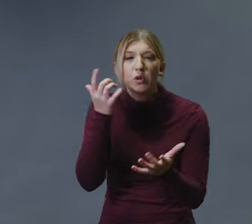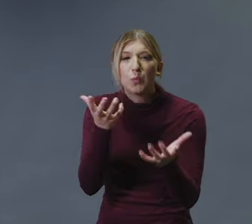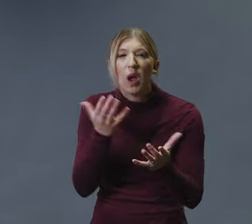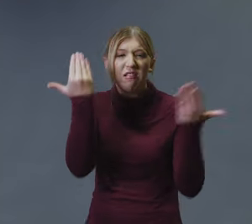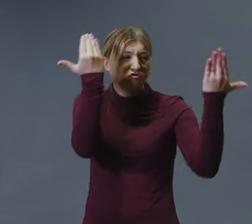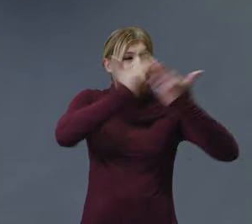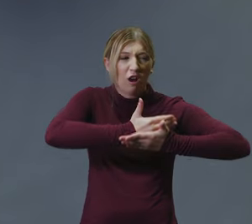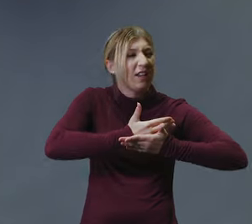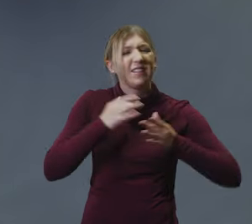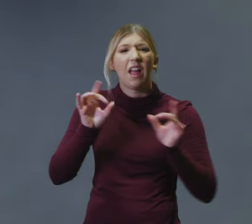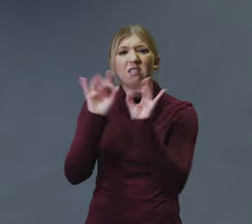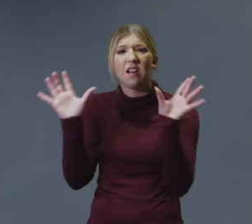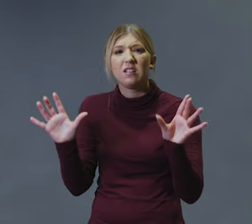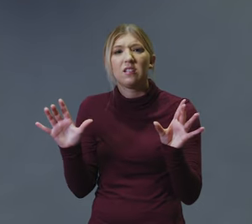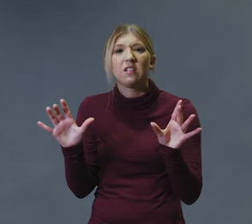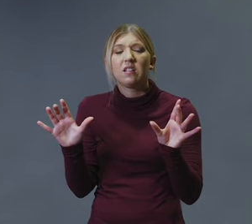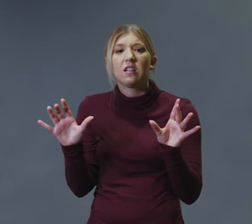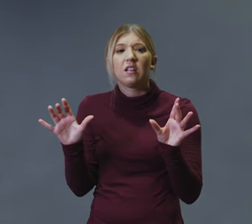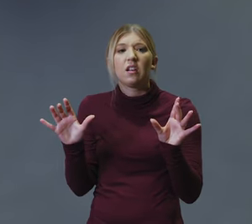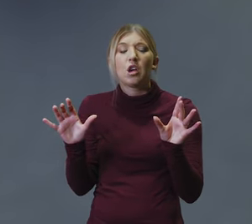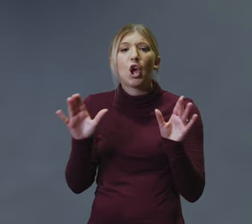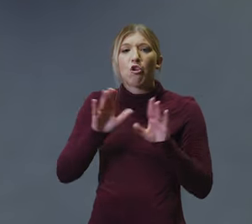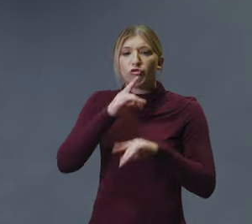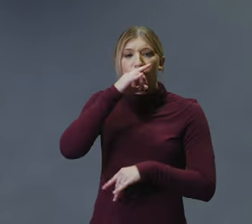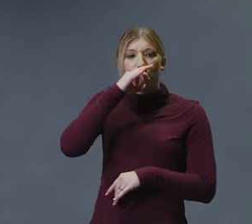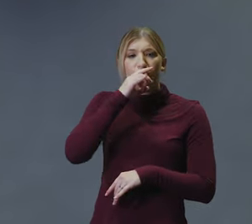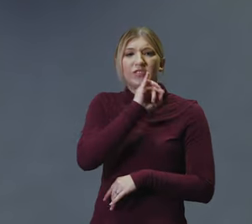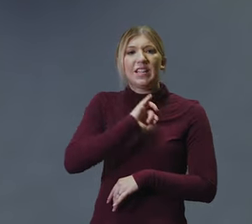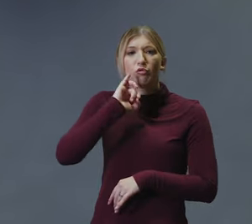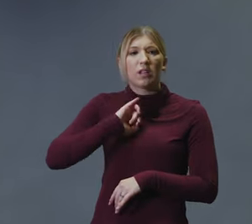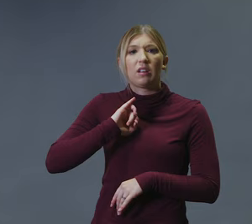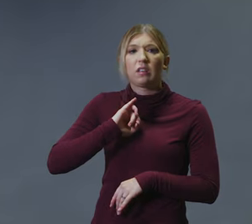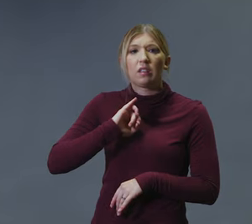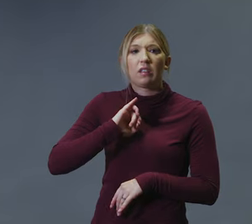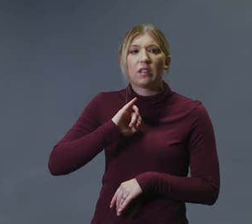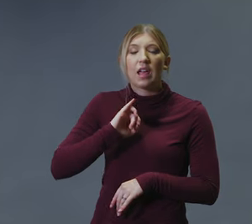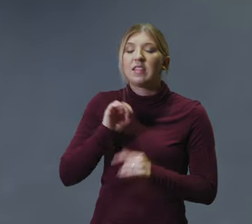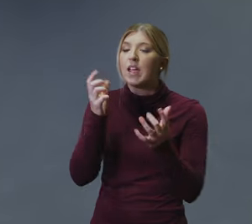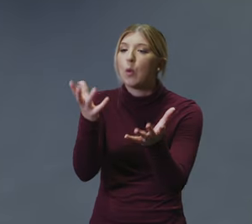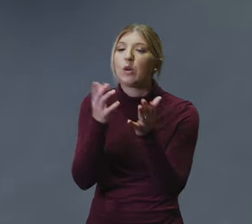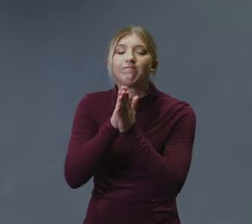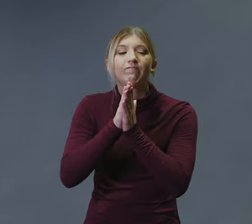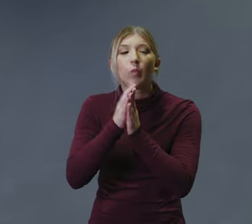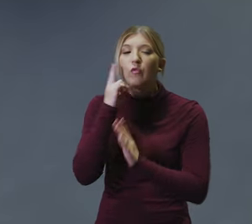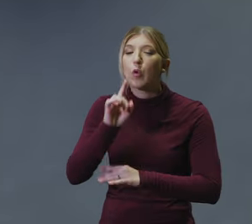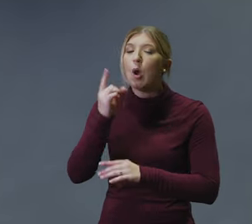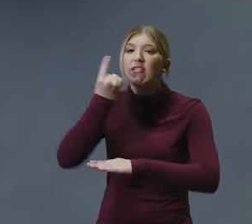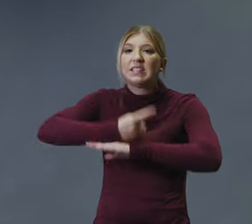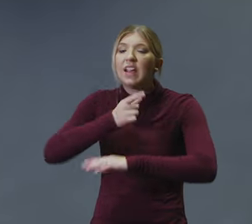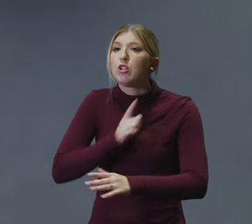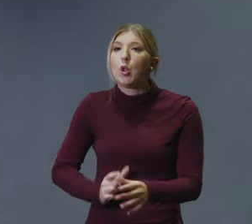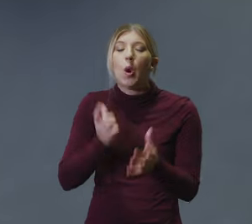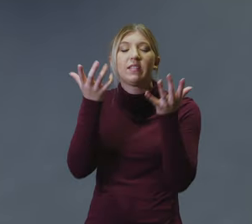and not light. The children of Israel, the nation of Israel, they could not wait for the day of the Lord. They talked about how much